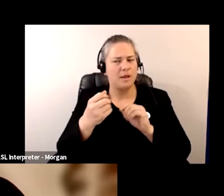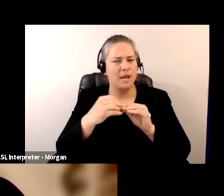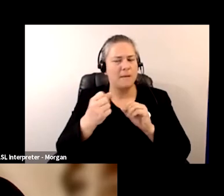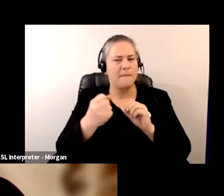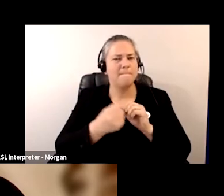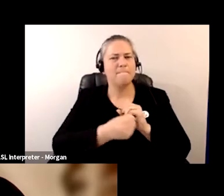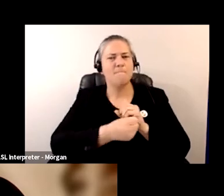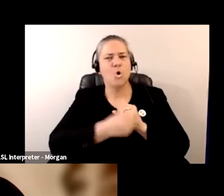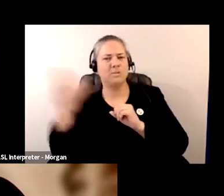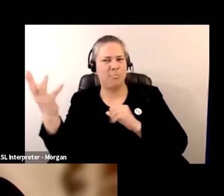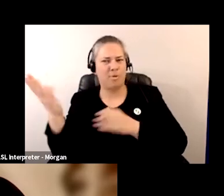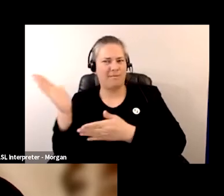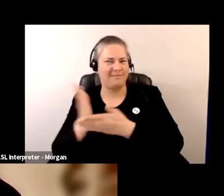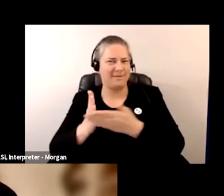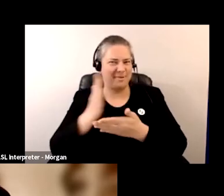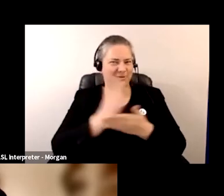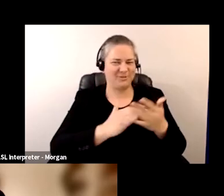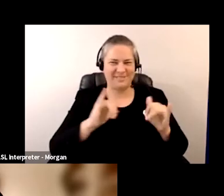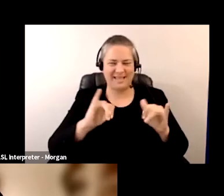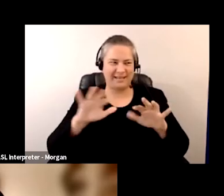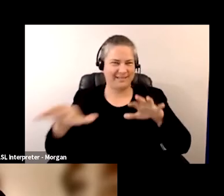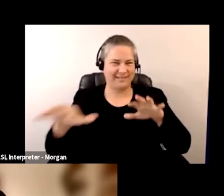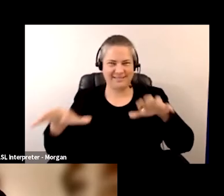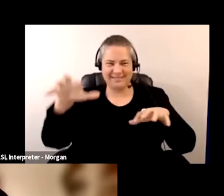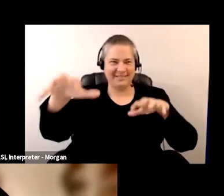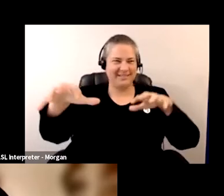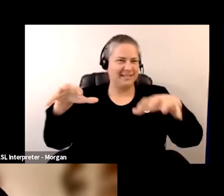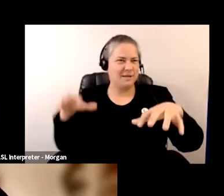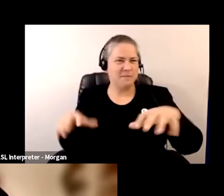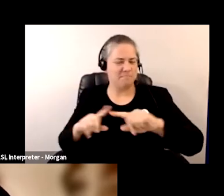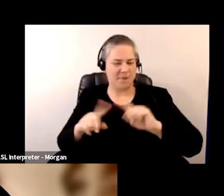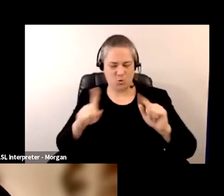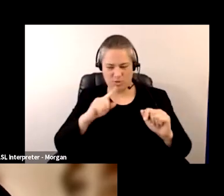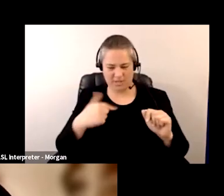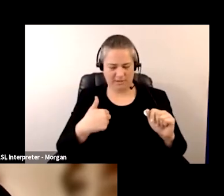dimensions at the same time. But we didn't,